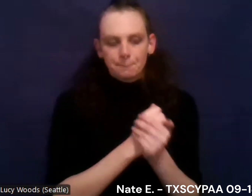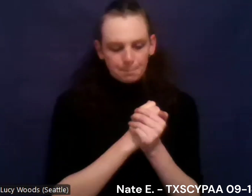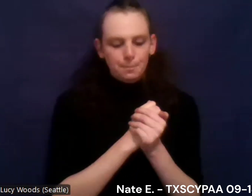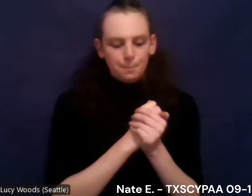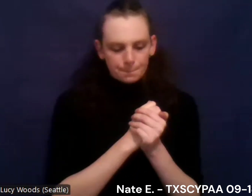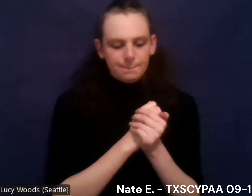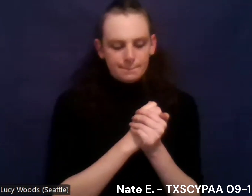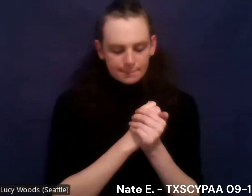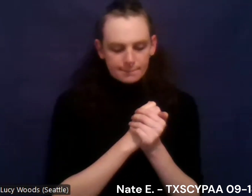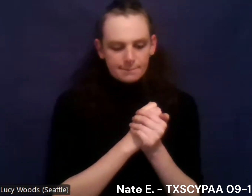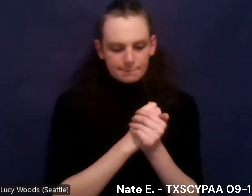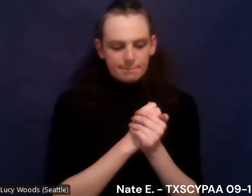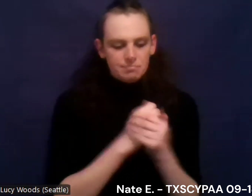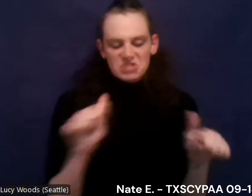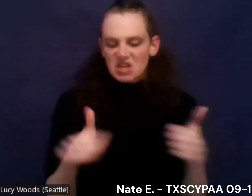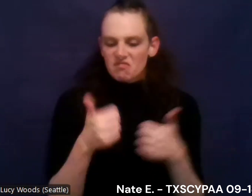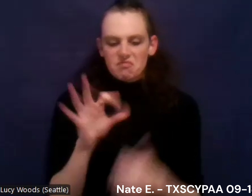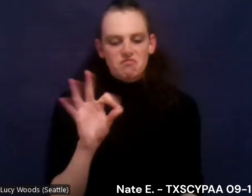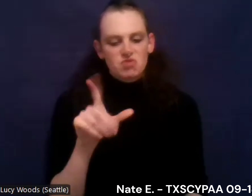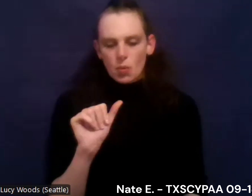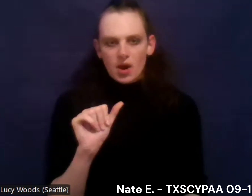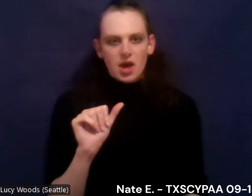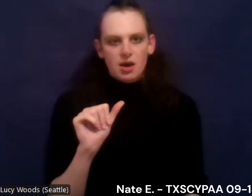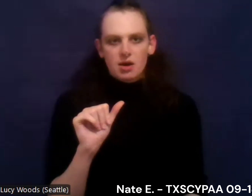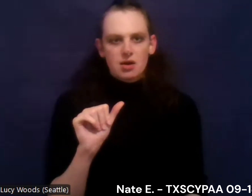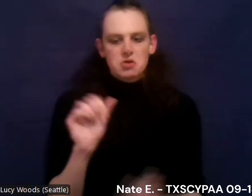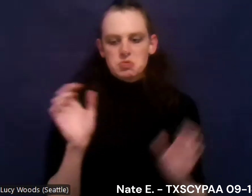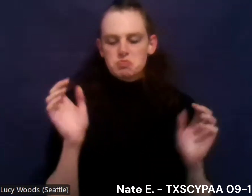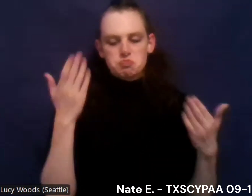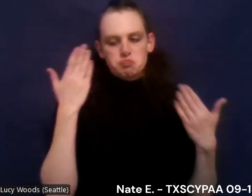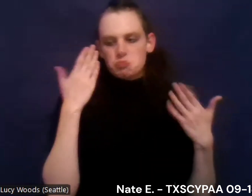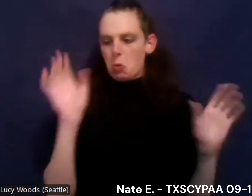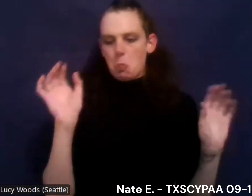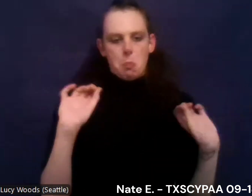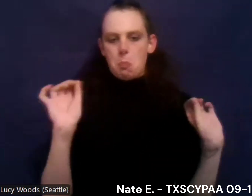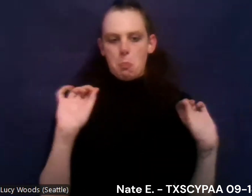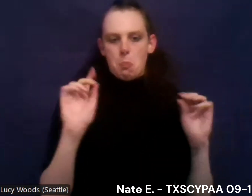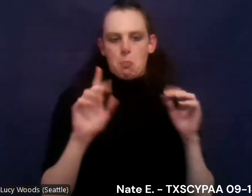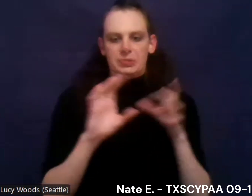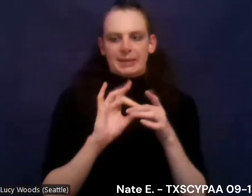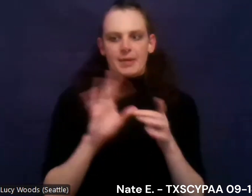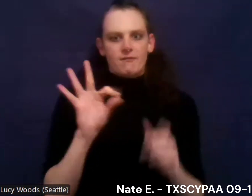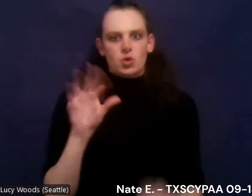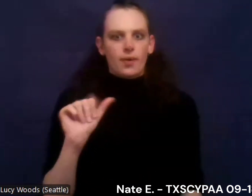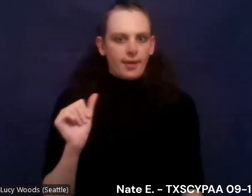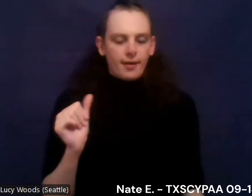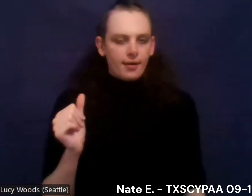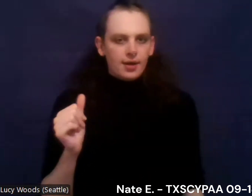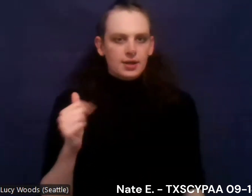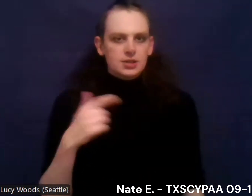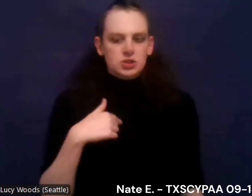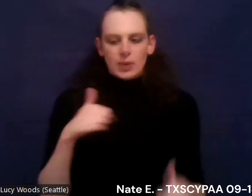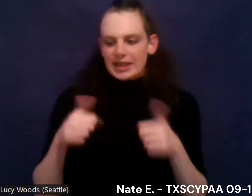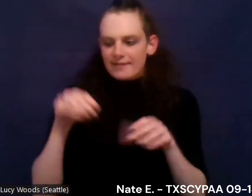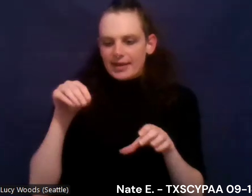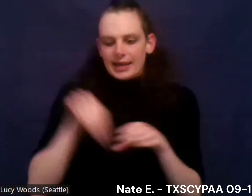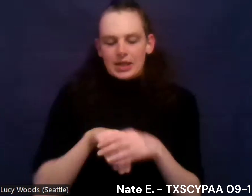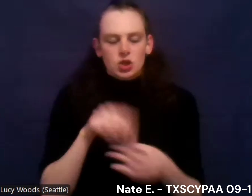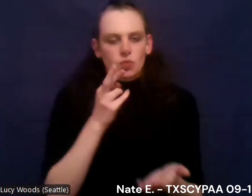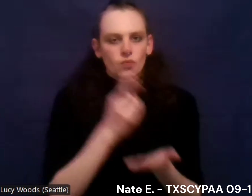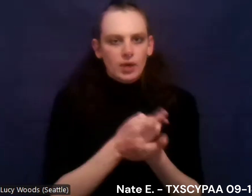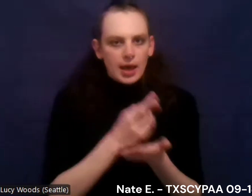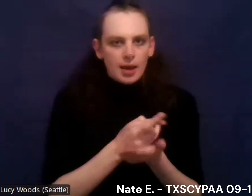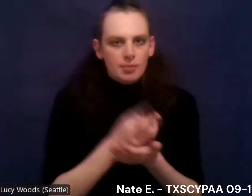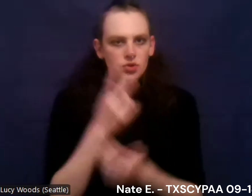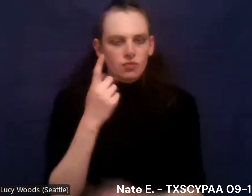basically living in Florida with no knowledge of anything in Florida, right? And so I only live in this rehab. And so at like 83